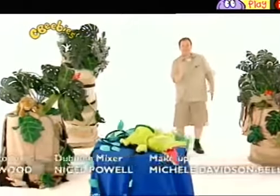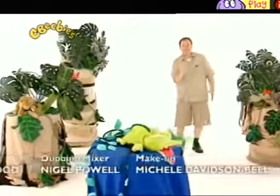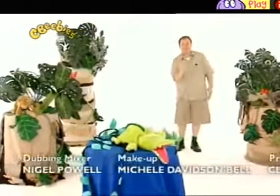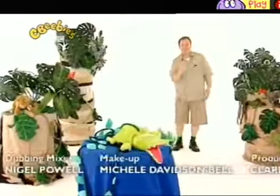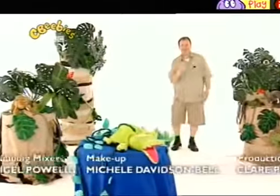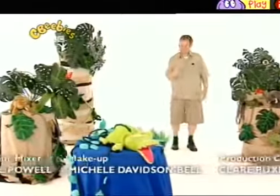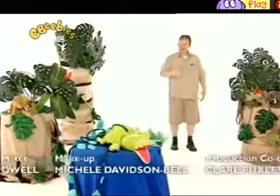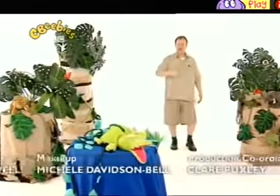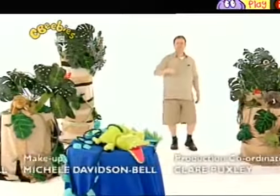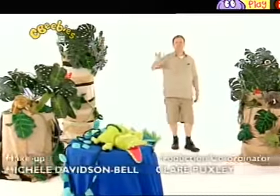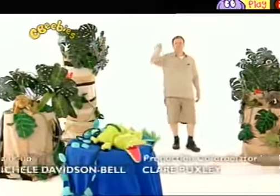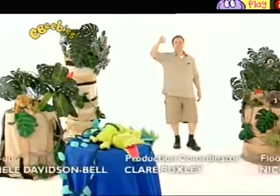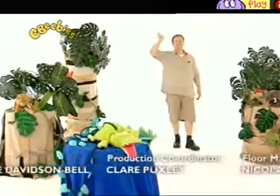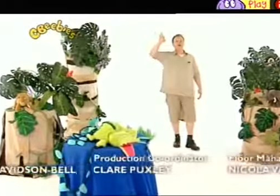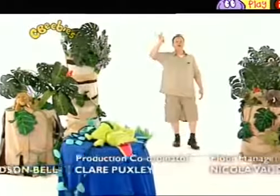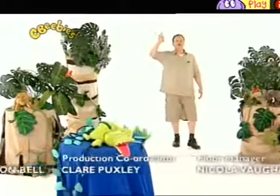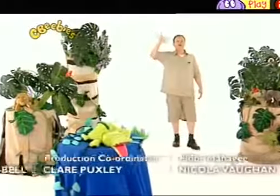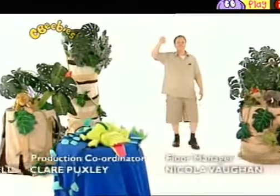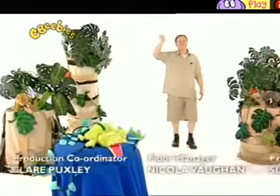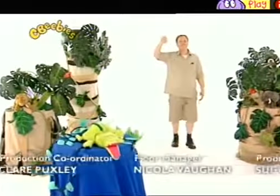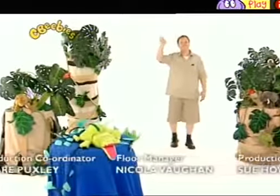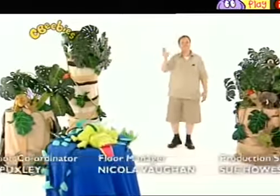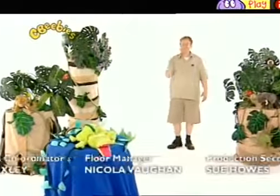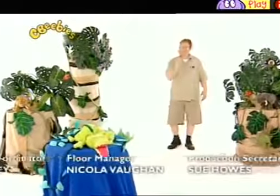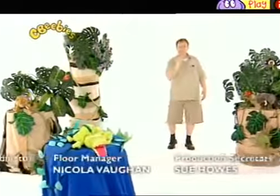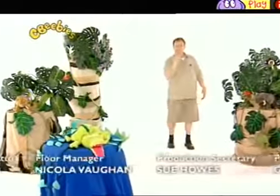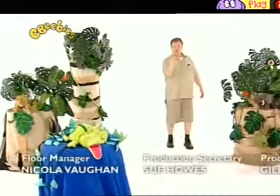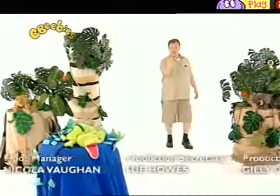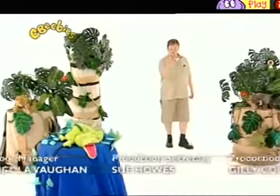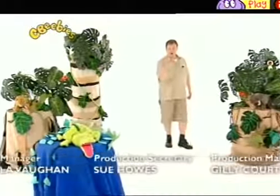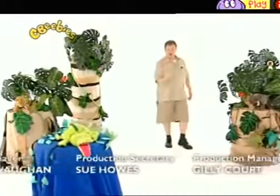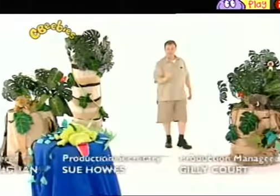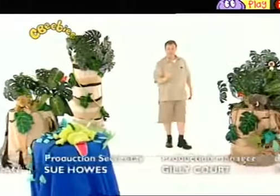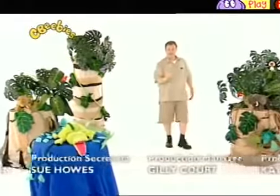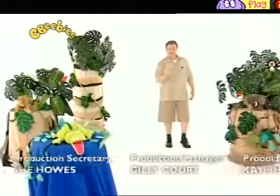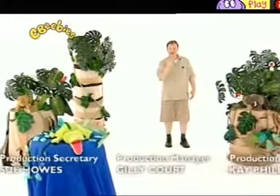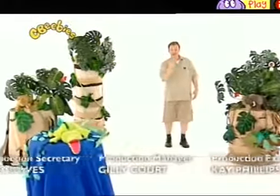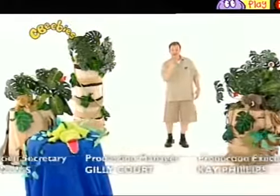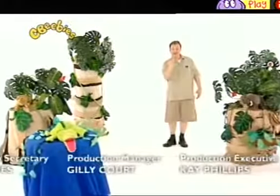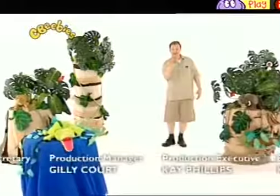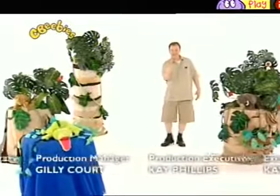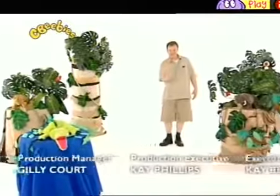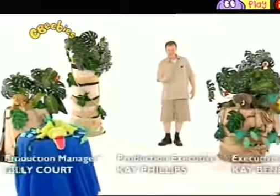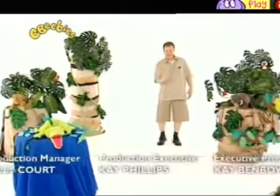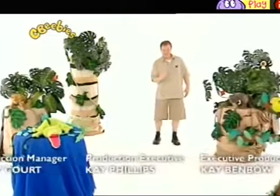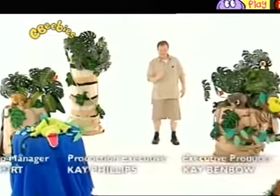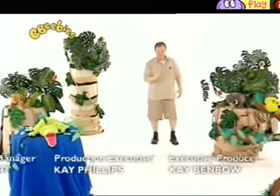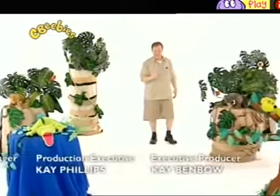came. I say goodbye. Please come back. Please come back.